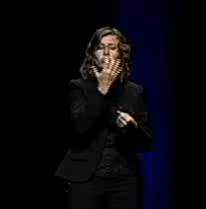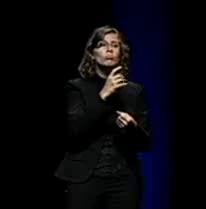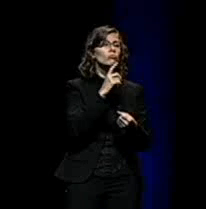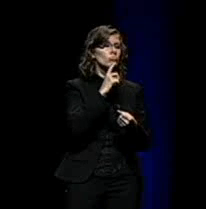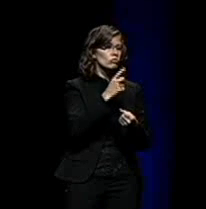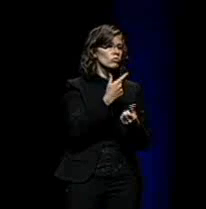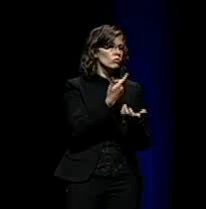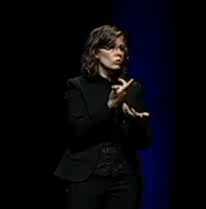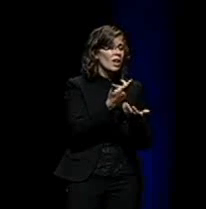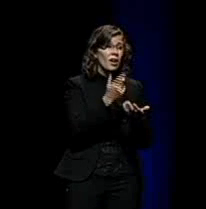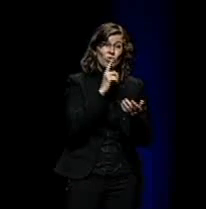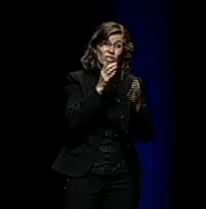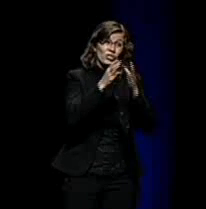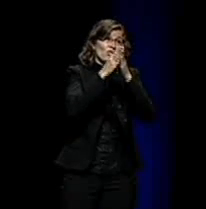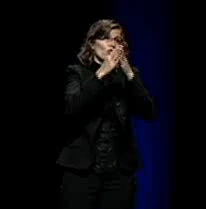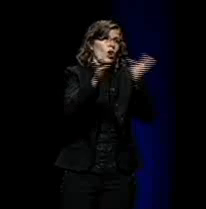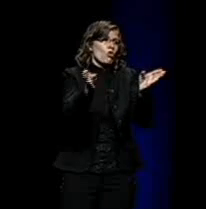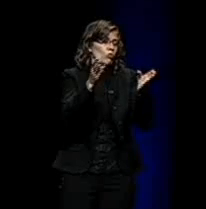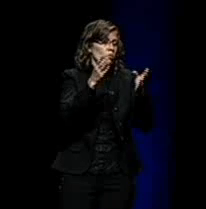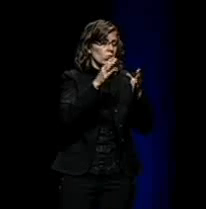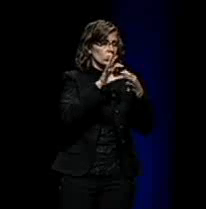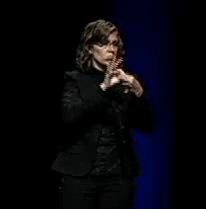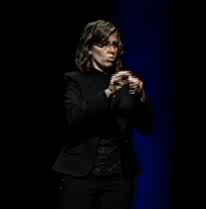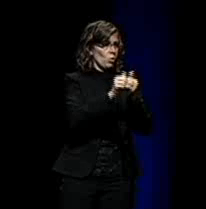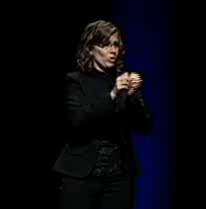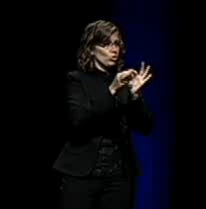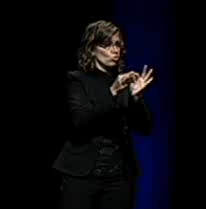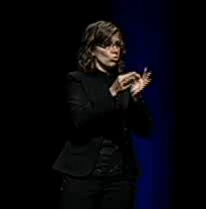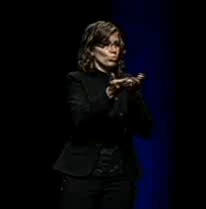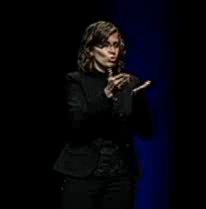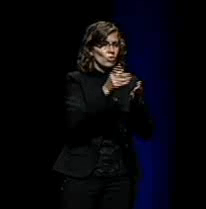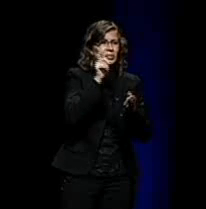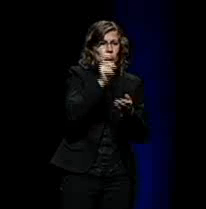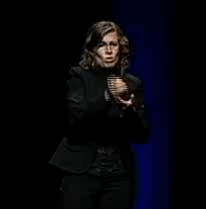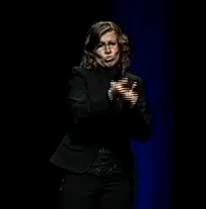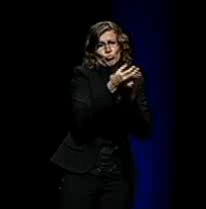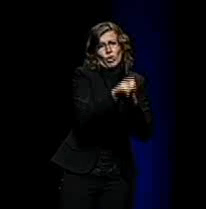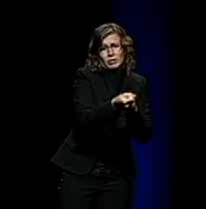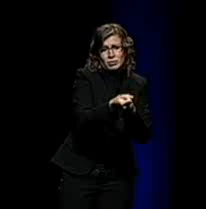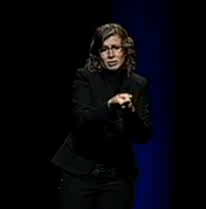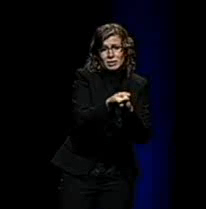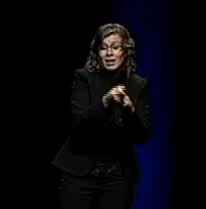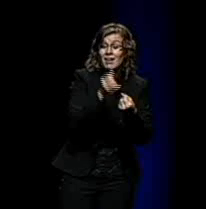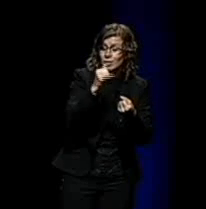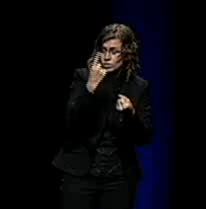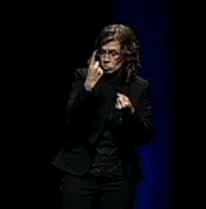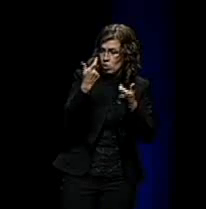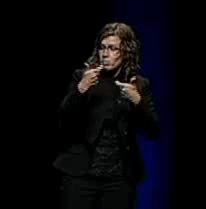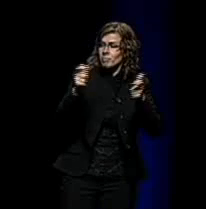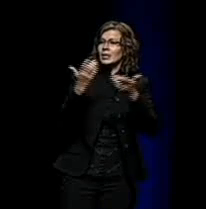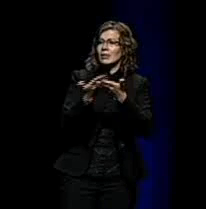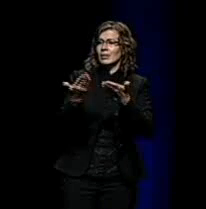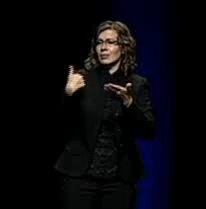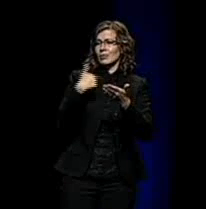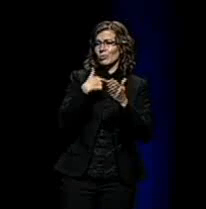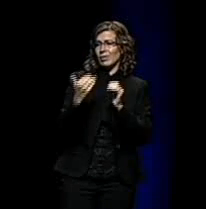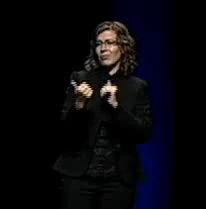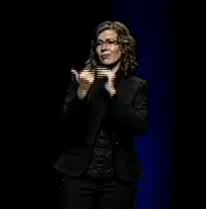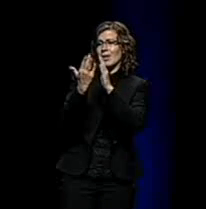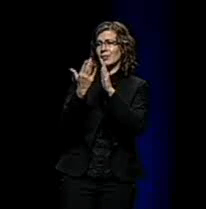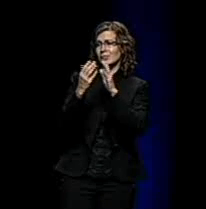with the use of interpreter services. And so, I mean, that's a dilemma that we face in the profession, that